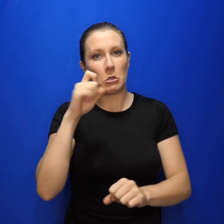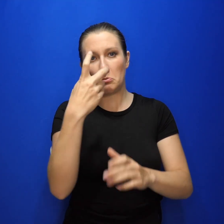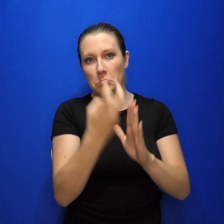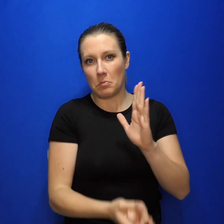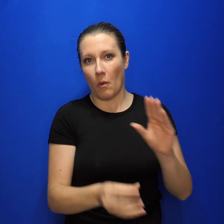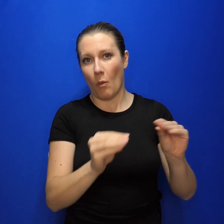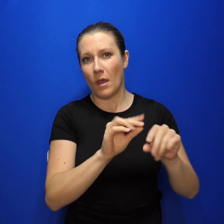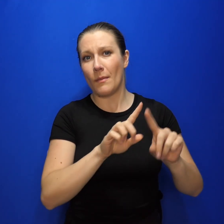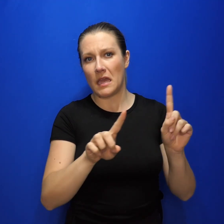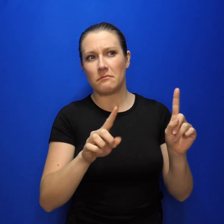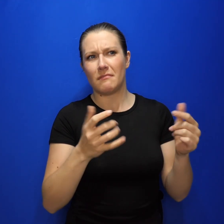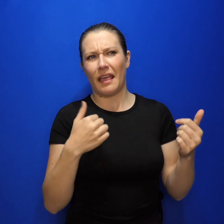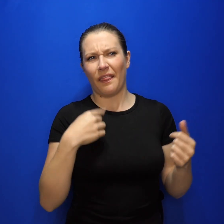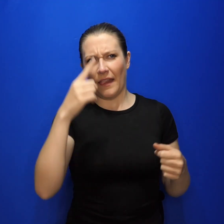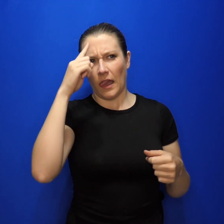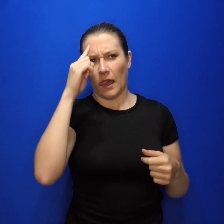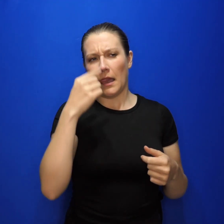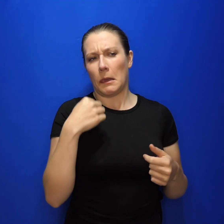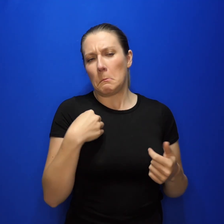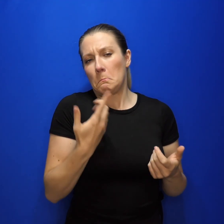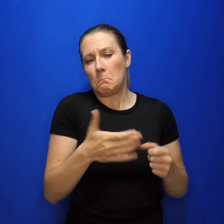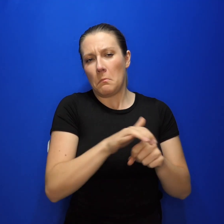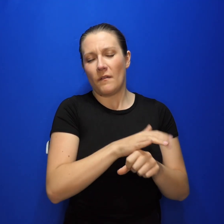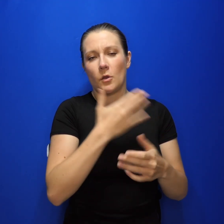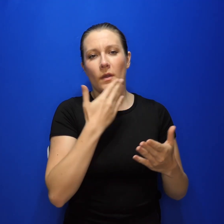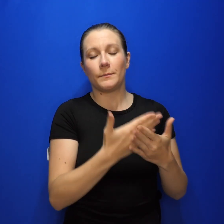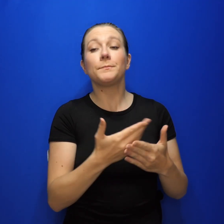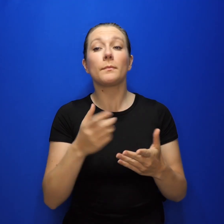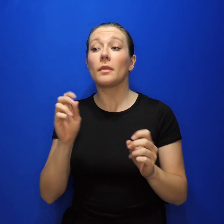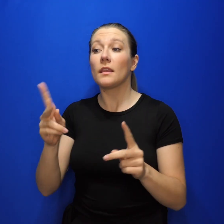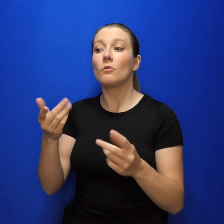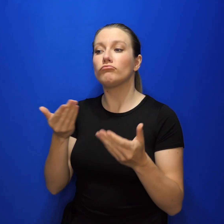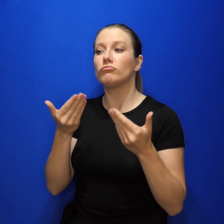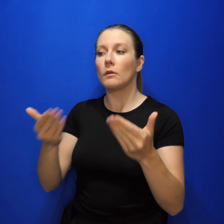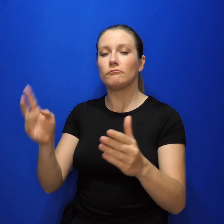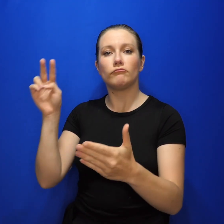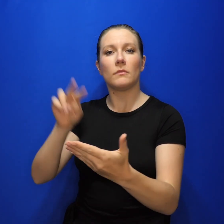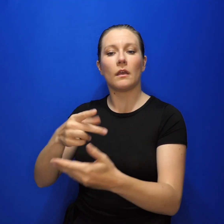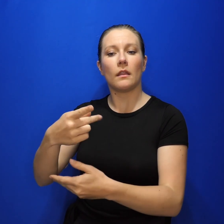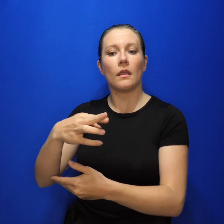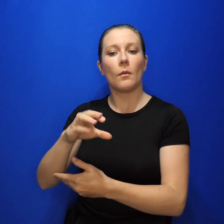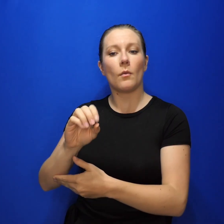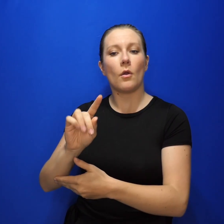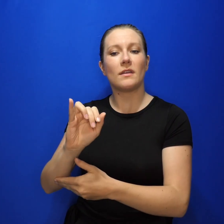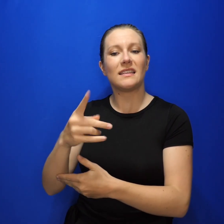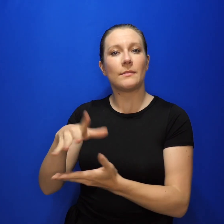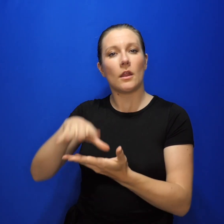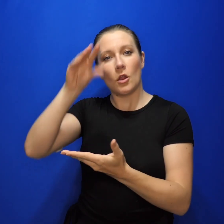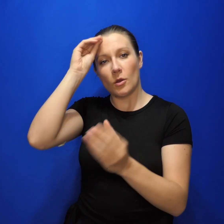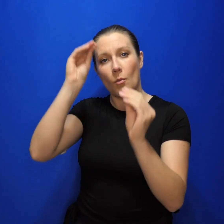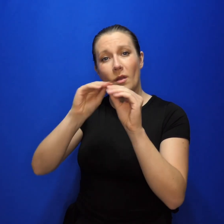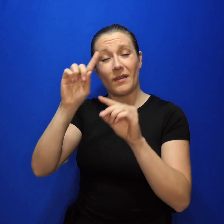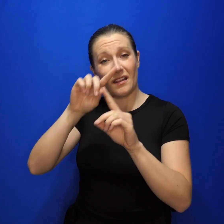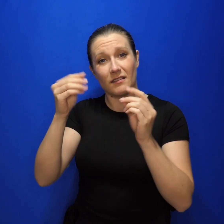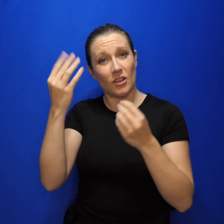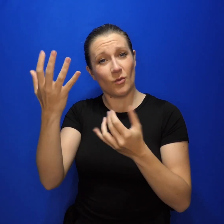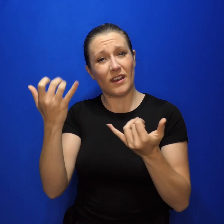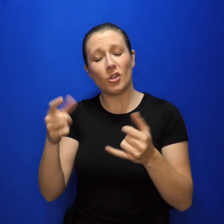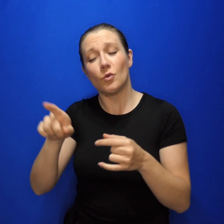than that, we've given a good right coverage. So head over to the pro tips to learn more. But I'm just going to tell you right now, you got to pre-bolus